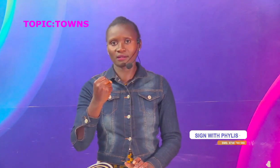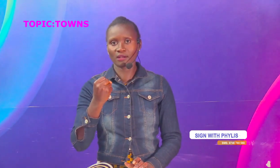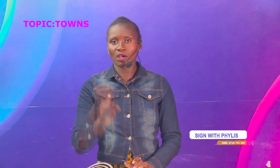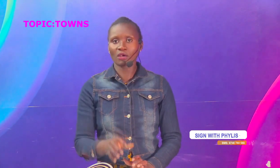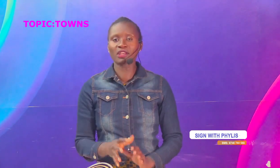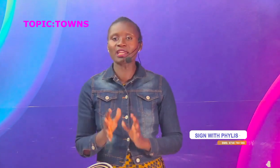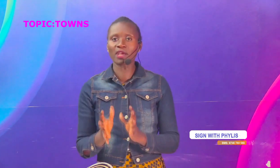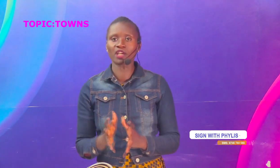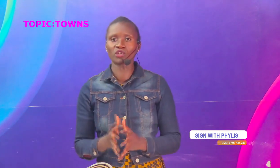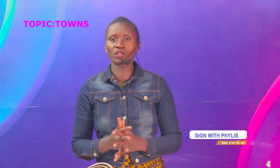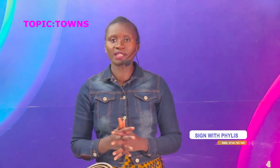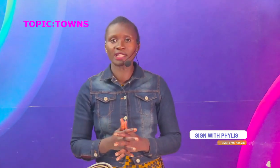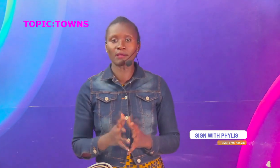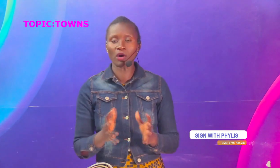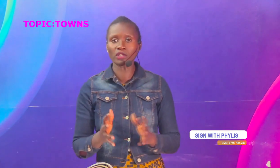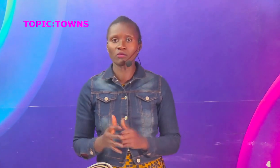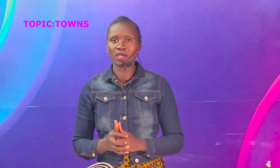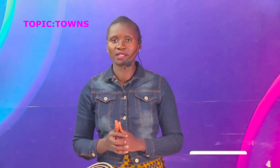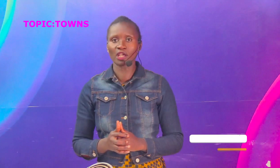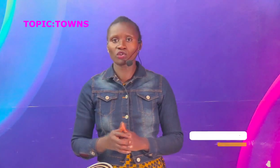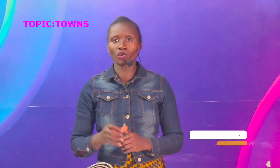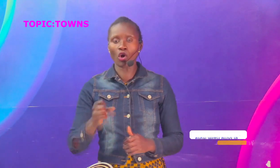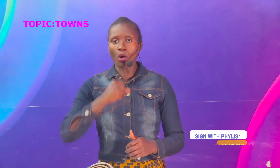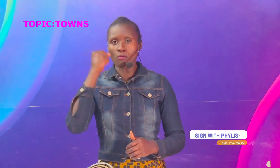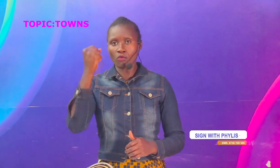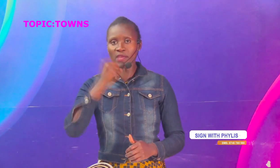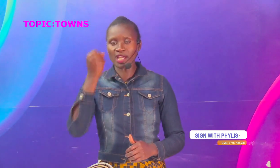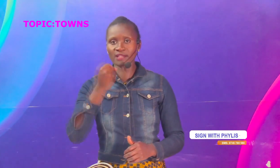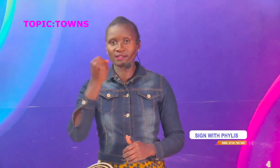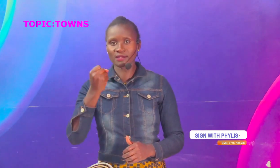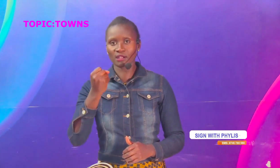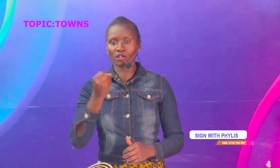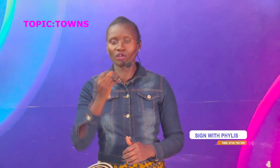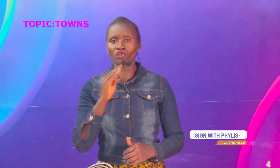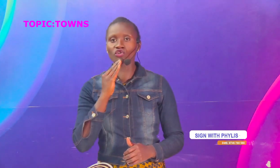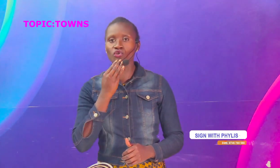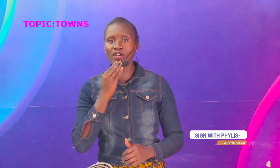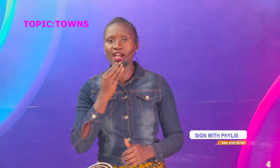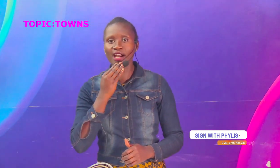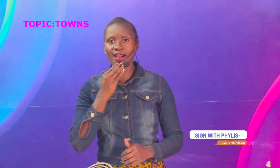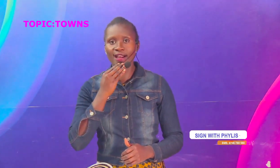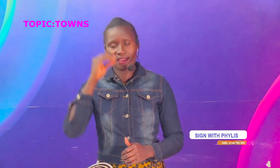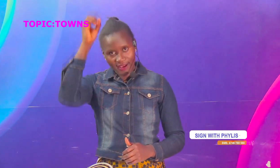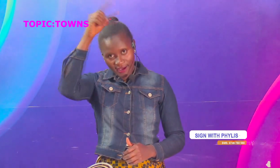We can make a short sentence about Mumias. So Mumias Sugar